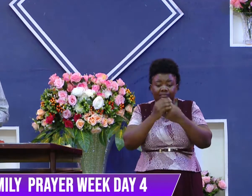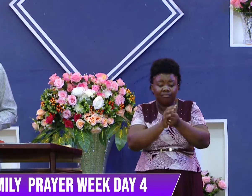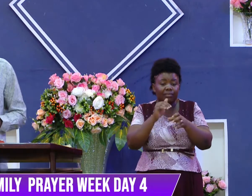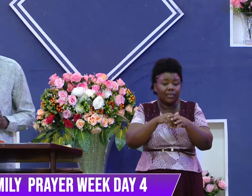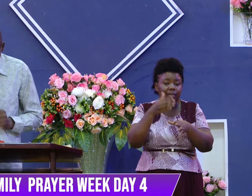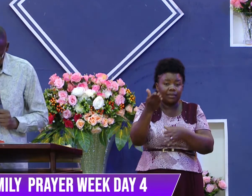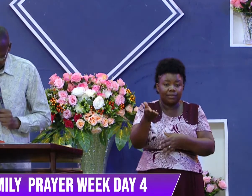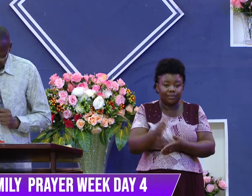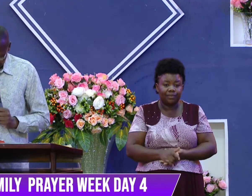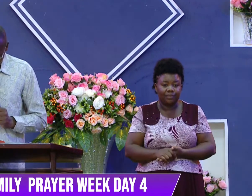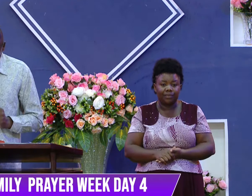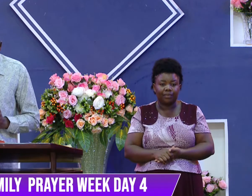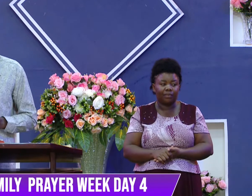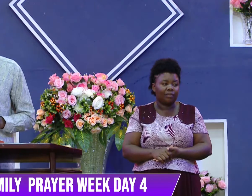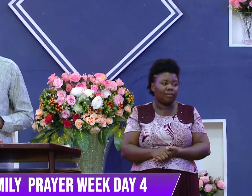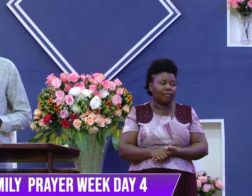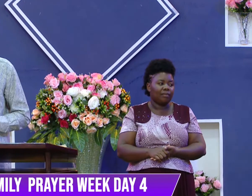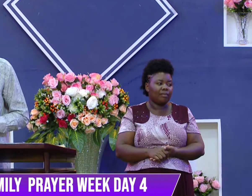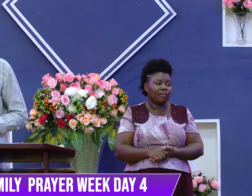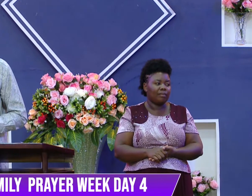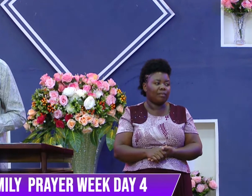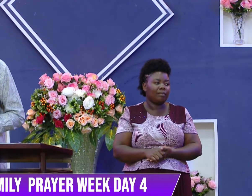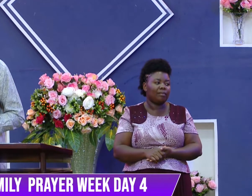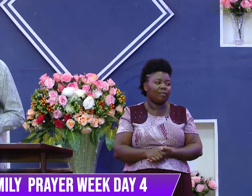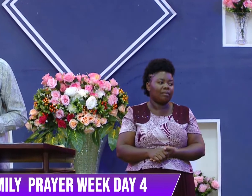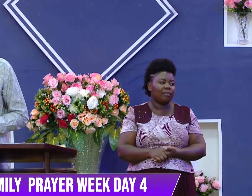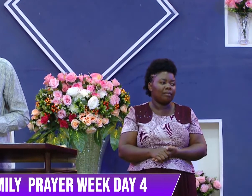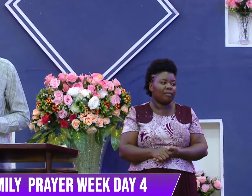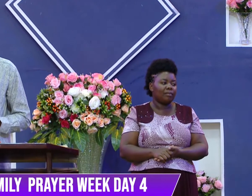Bagalatia sura 4 olinyira 19.